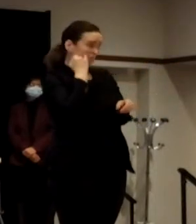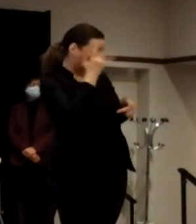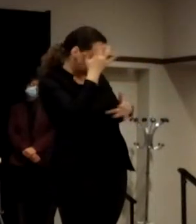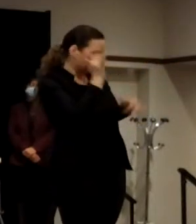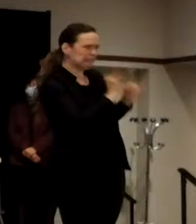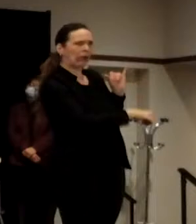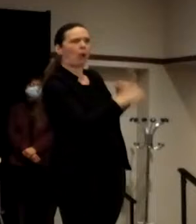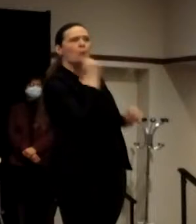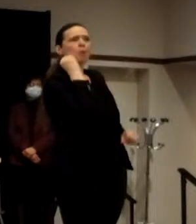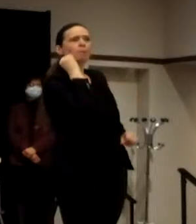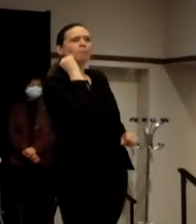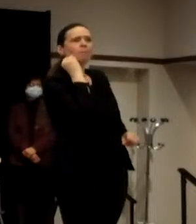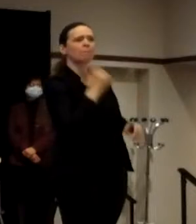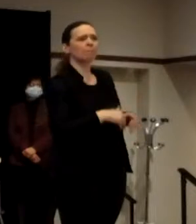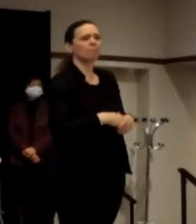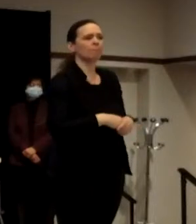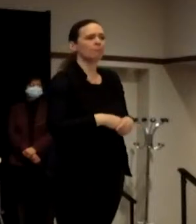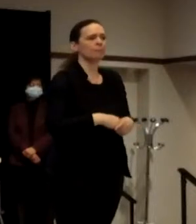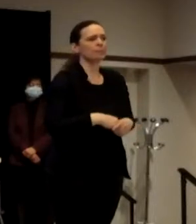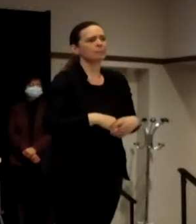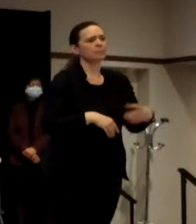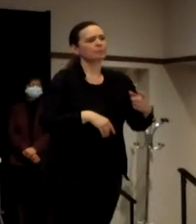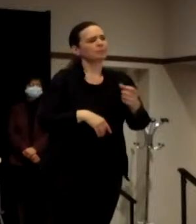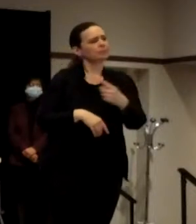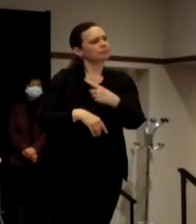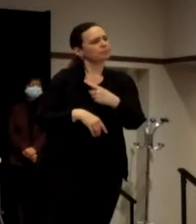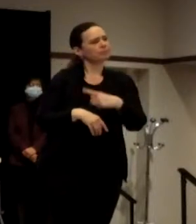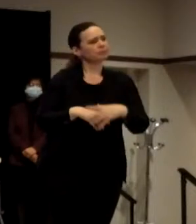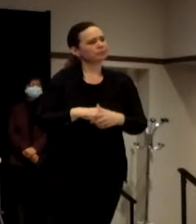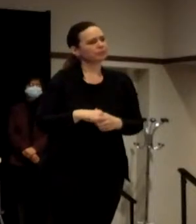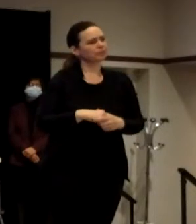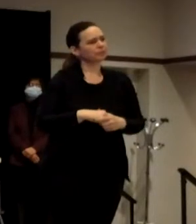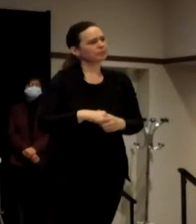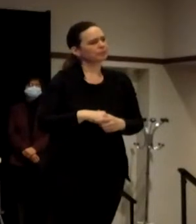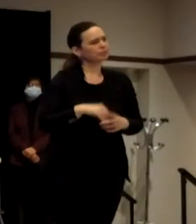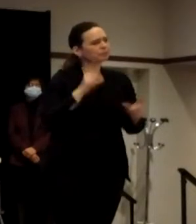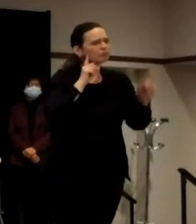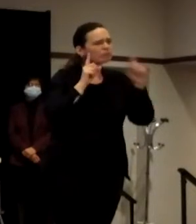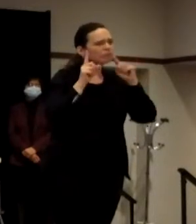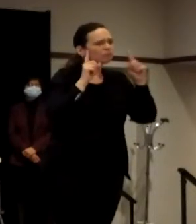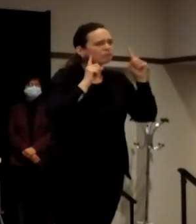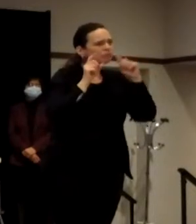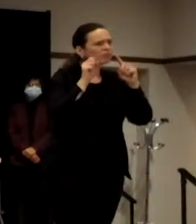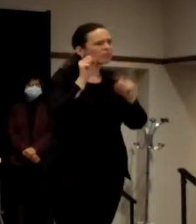recommendations, have you heard any discussion about Syracuse going all in person next fall? I have not.